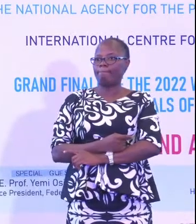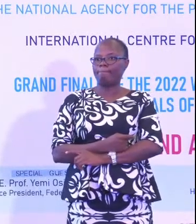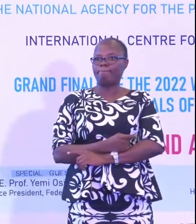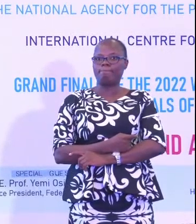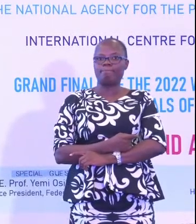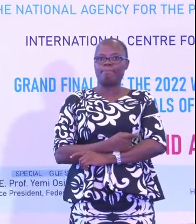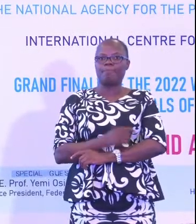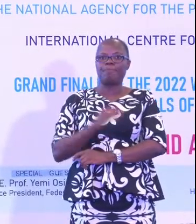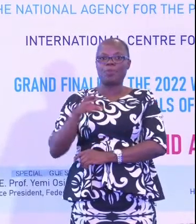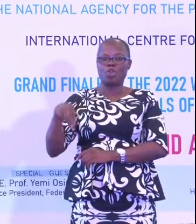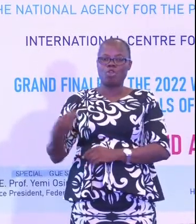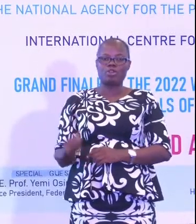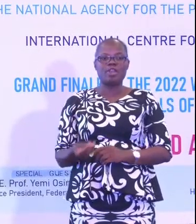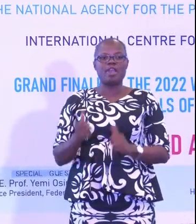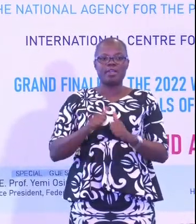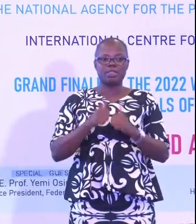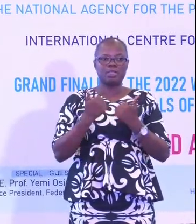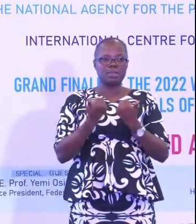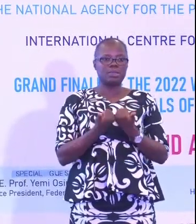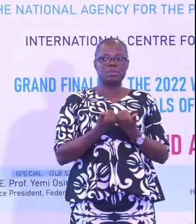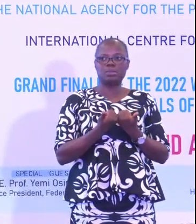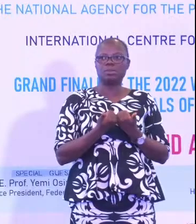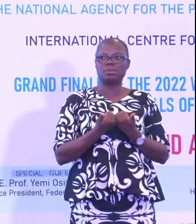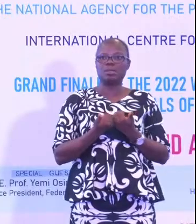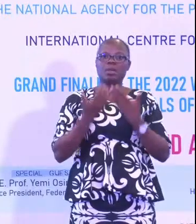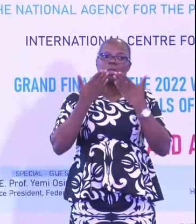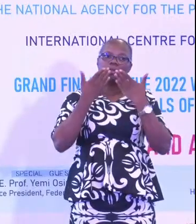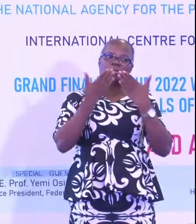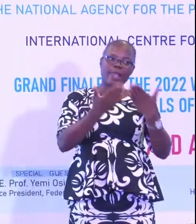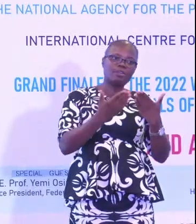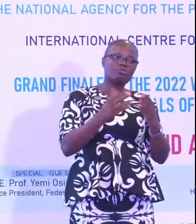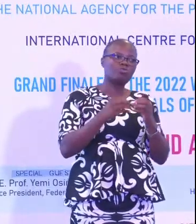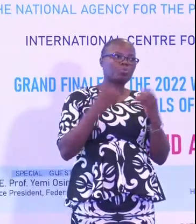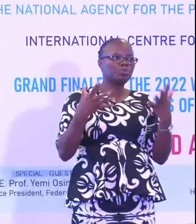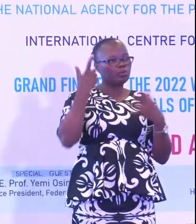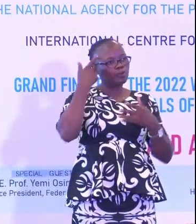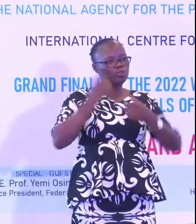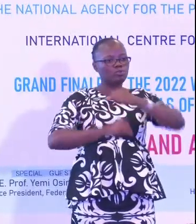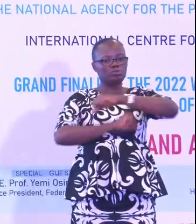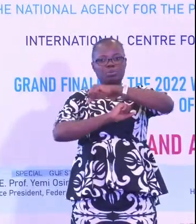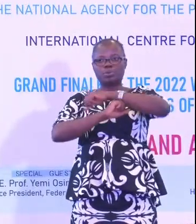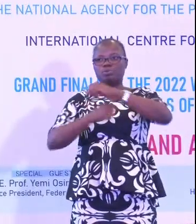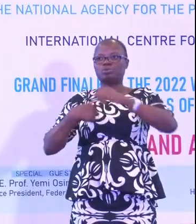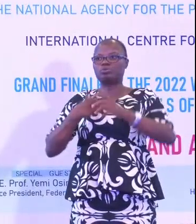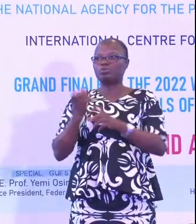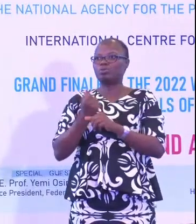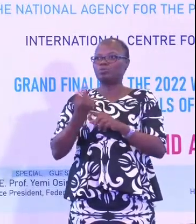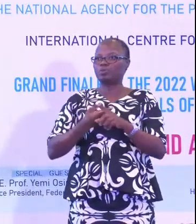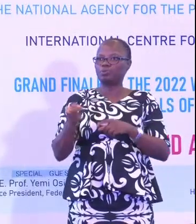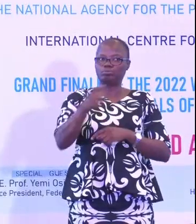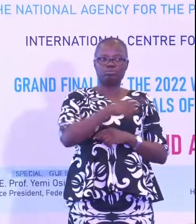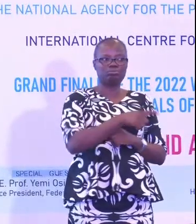Other security agencies, thank you so much for all the support we have got from you.